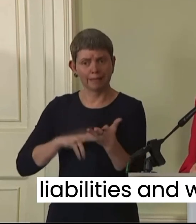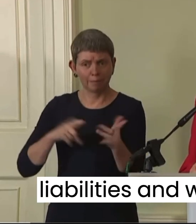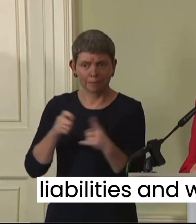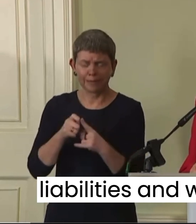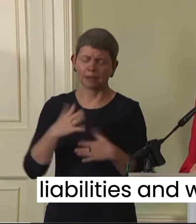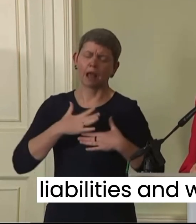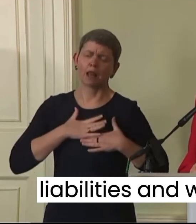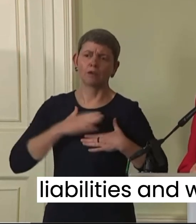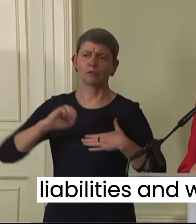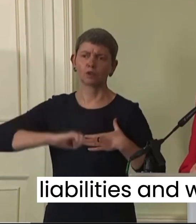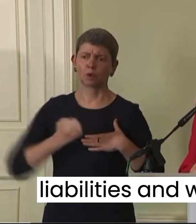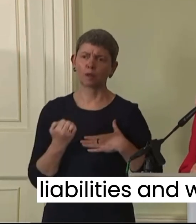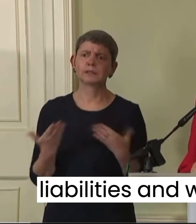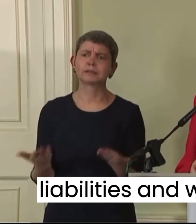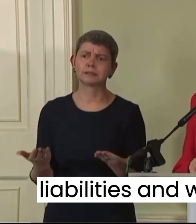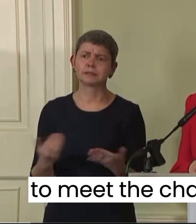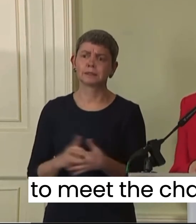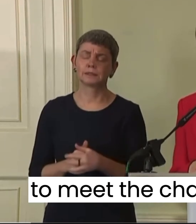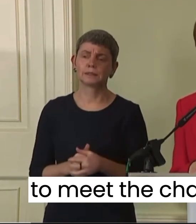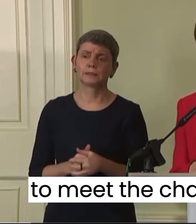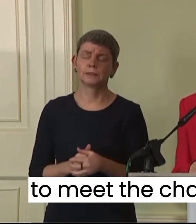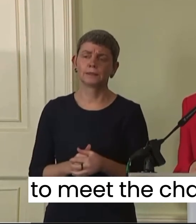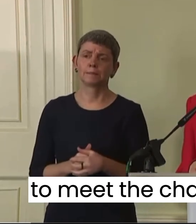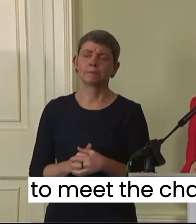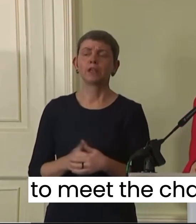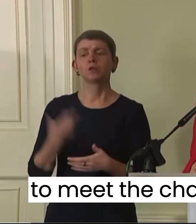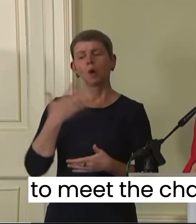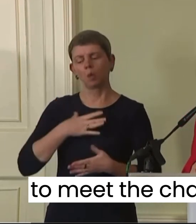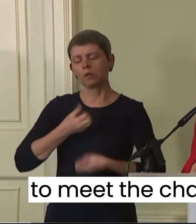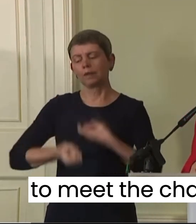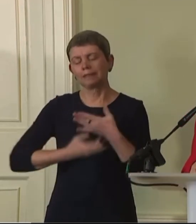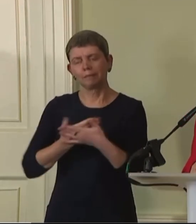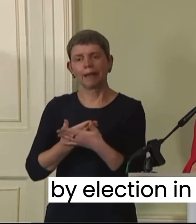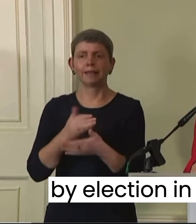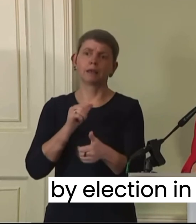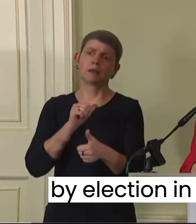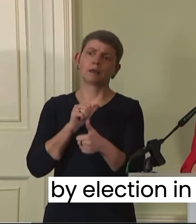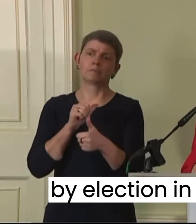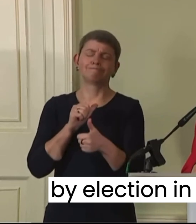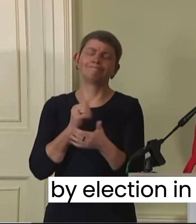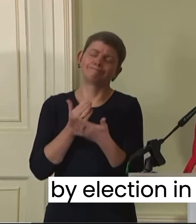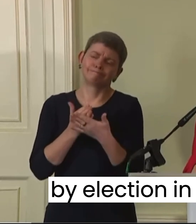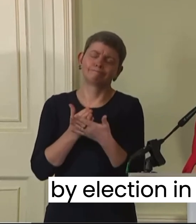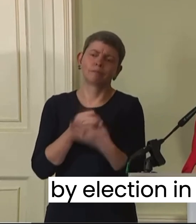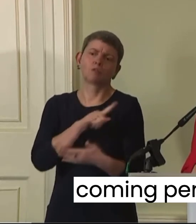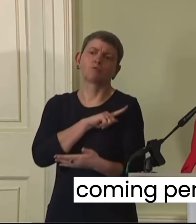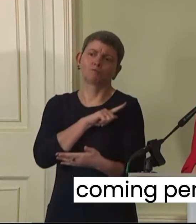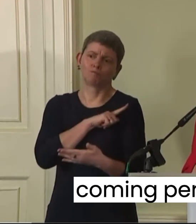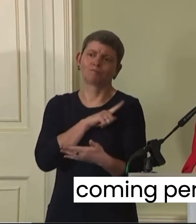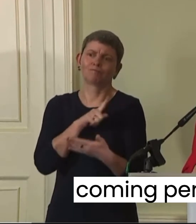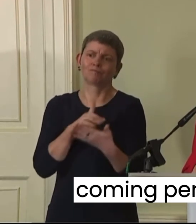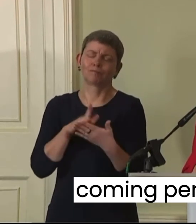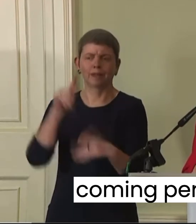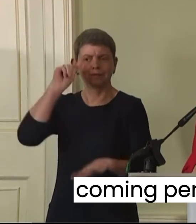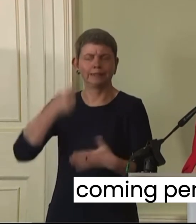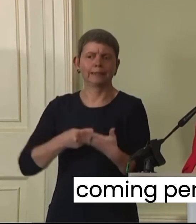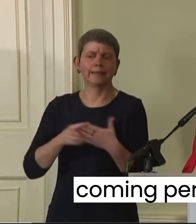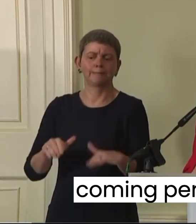its liabilities and will certainly be ready to meet the challenge, if it comes, of a by-election in Rutherglen over the coming